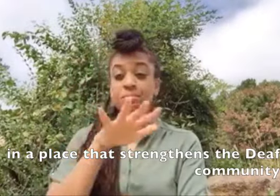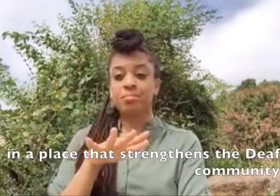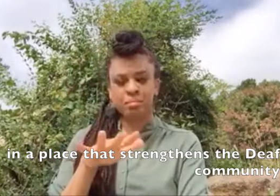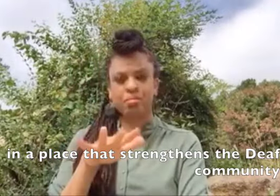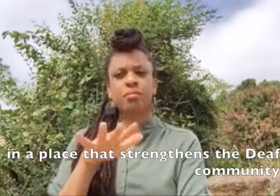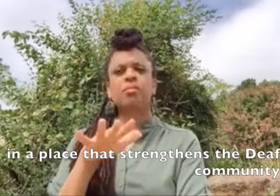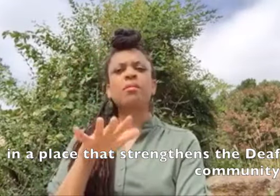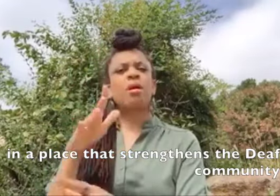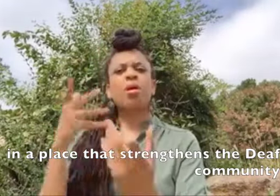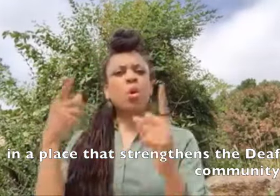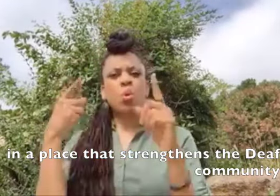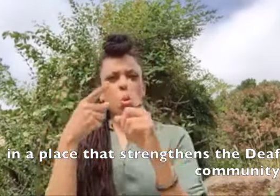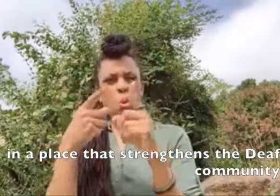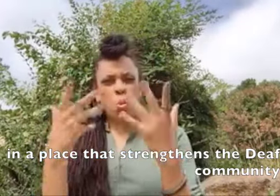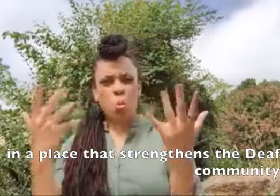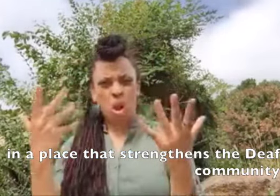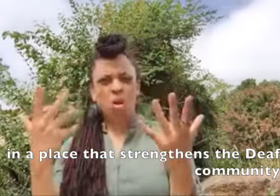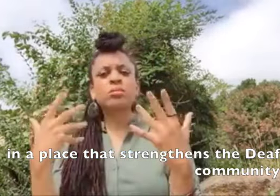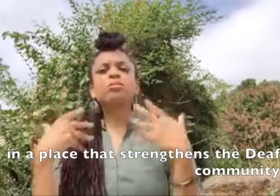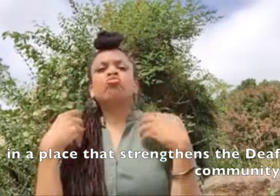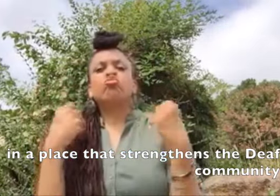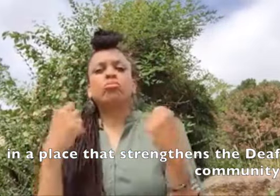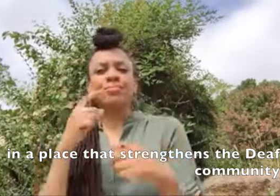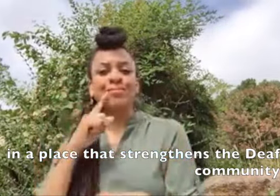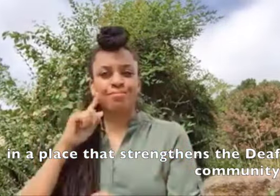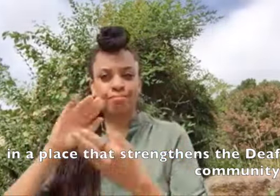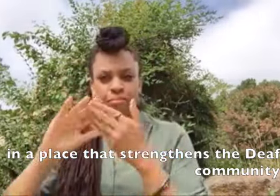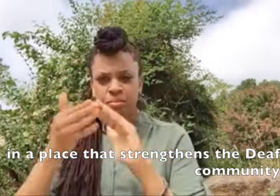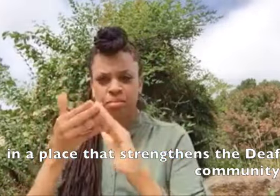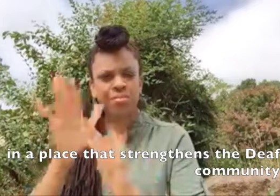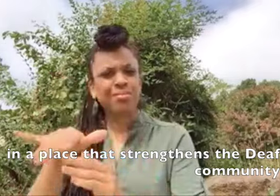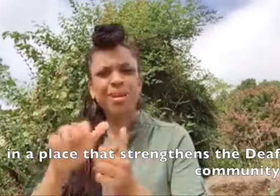in a place that strengthens the deaf community.